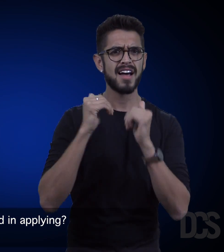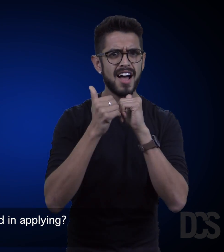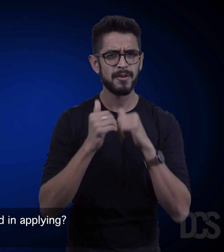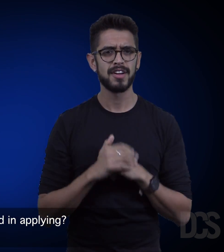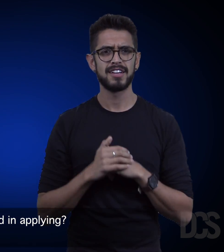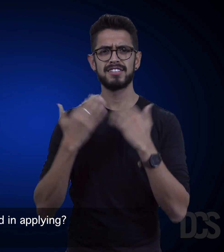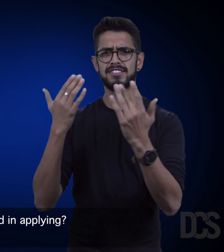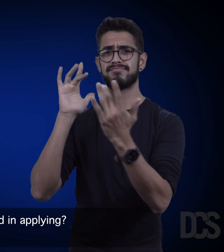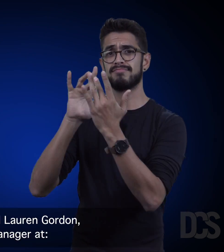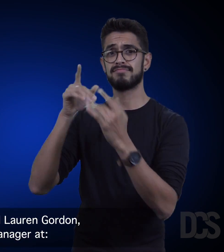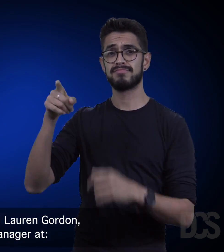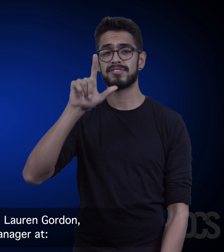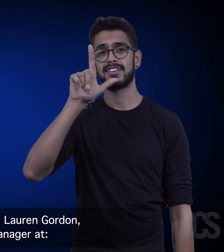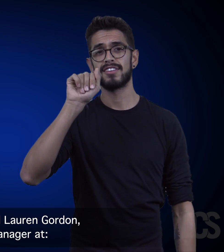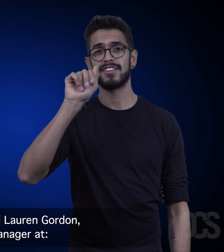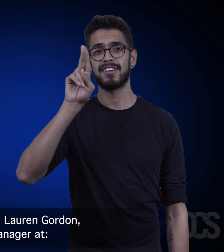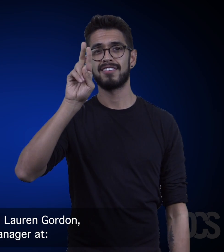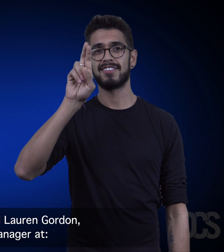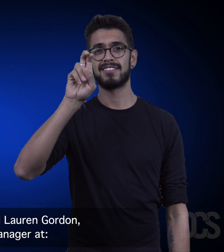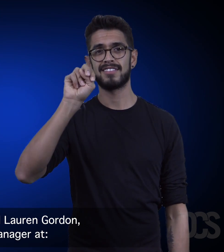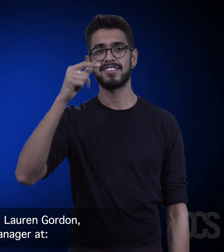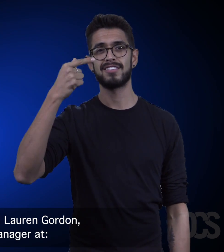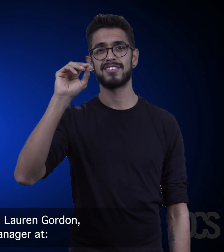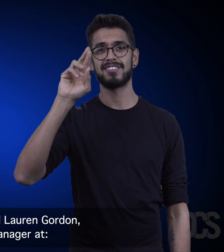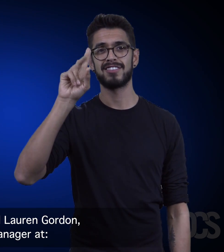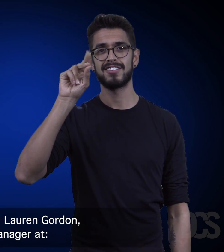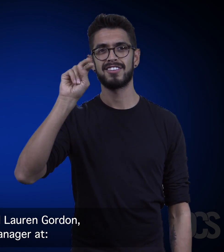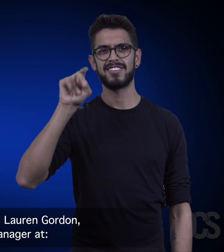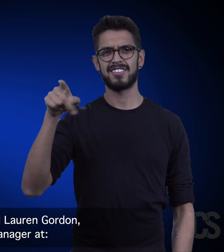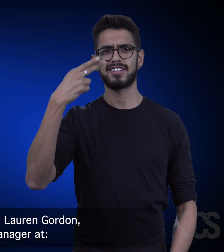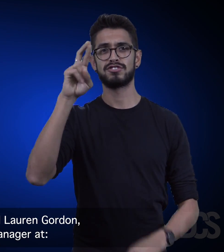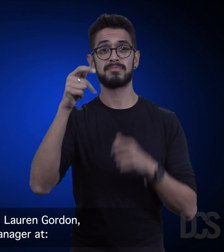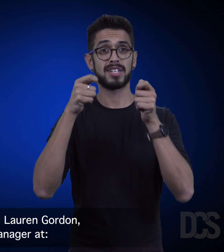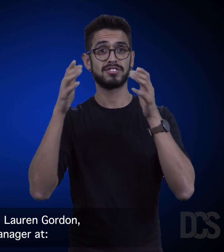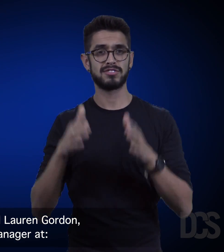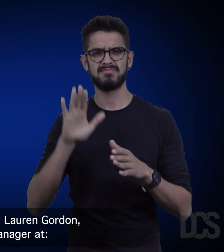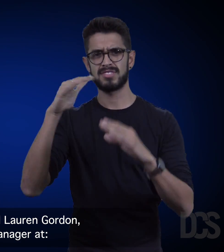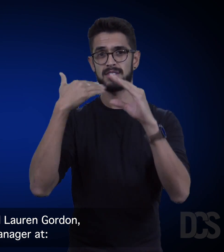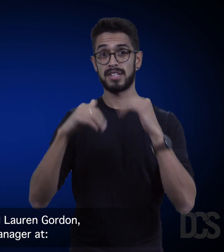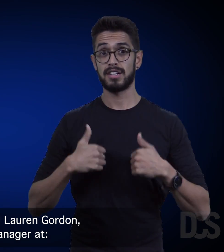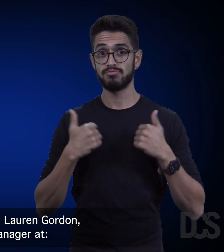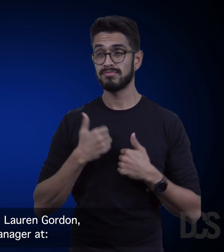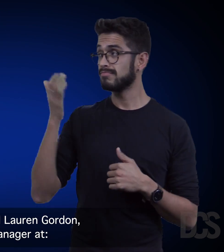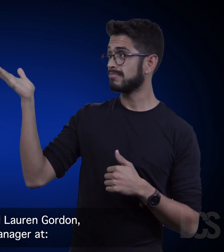Interested in applying? Please email Lauren Gordon, HR Manager, at hr at